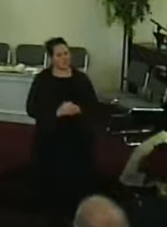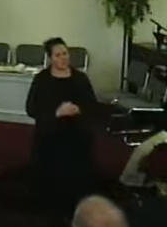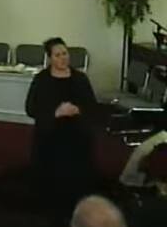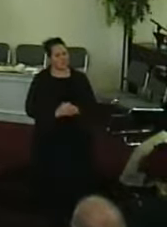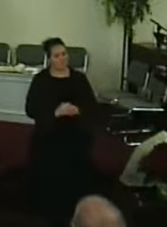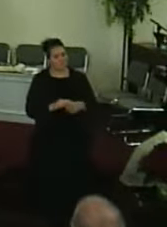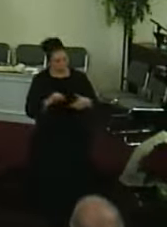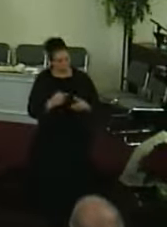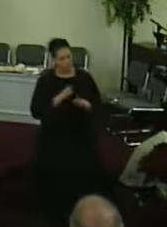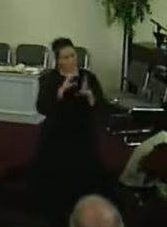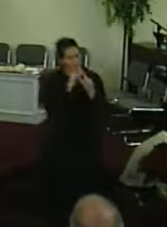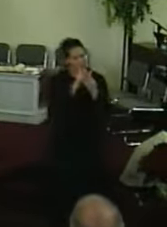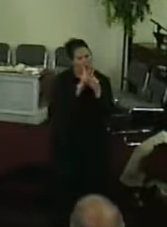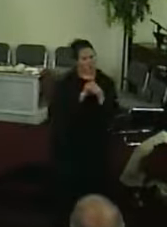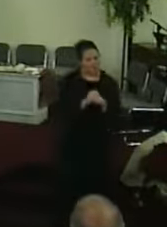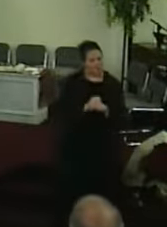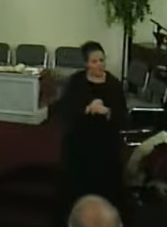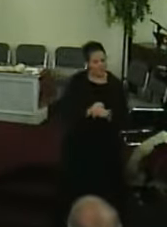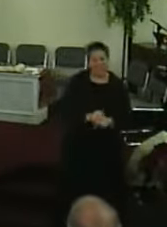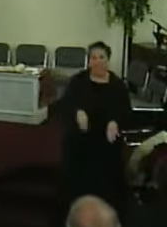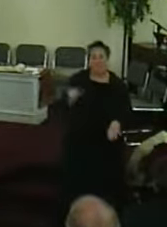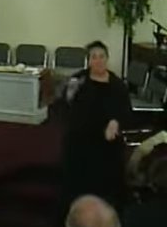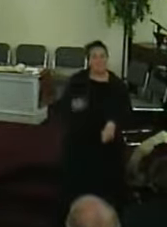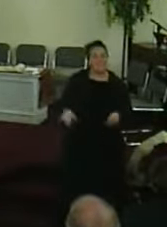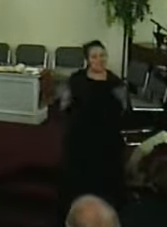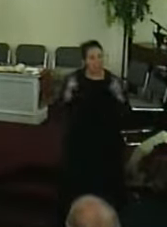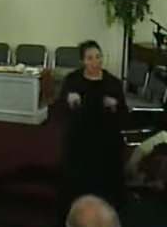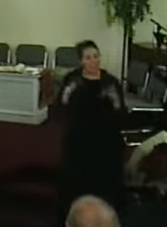in other tongues. That's still happening today.